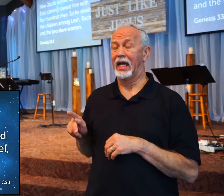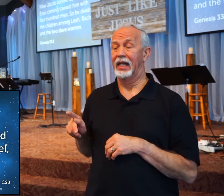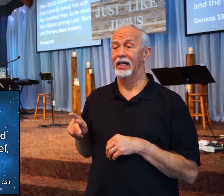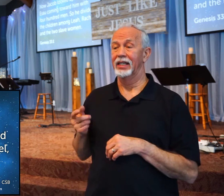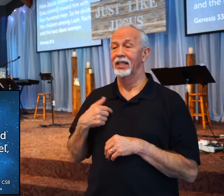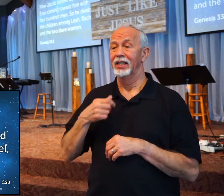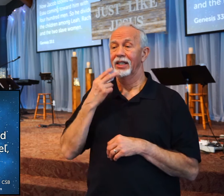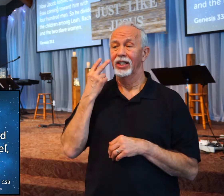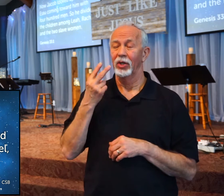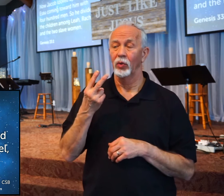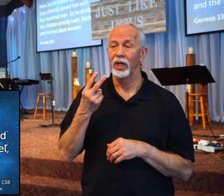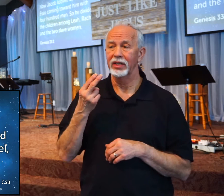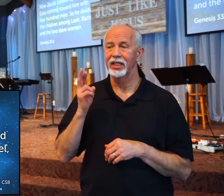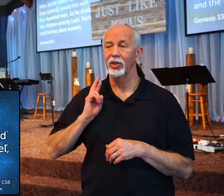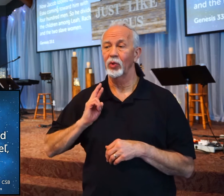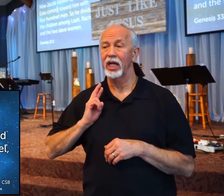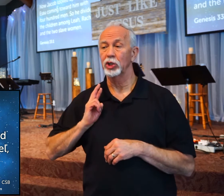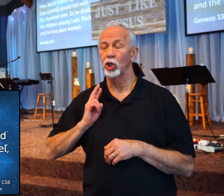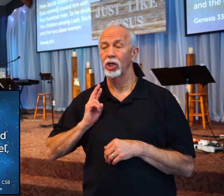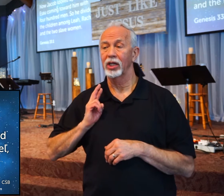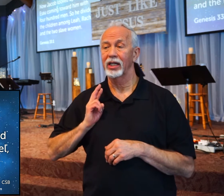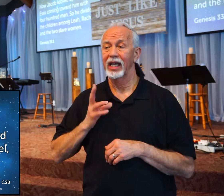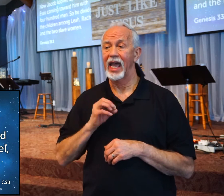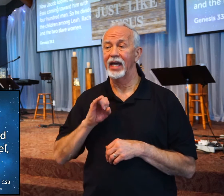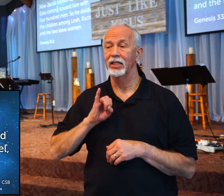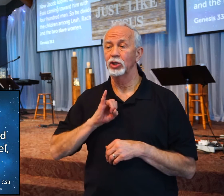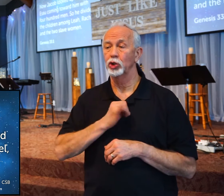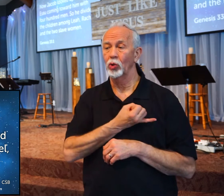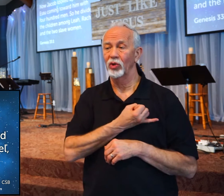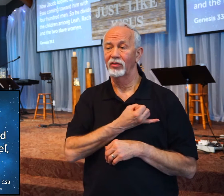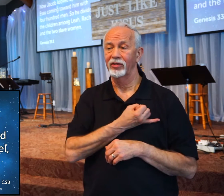see Rachel and Joseph.